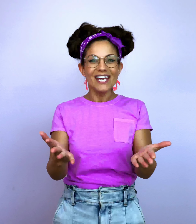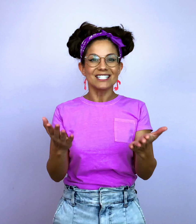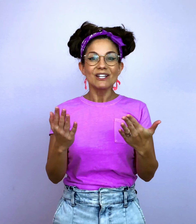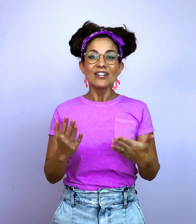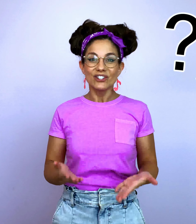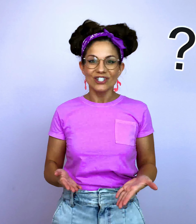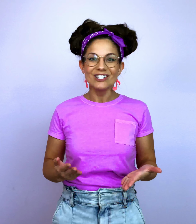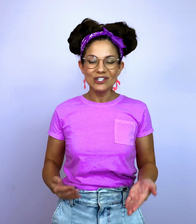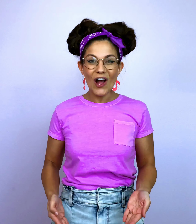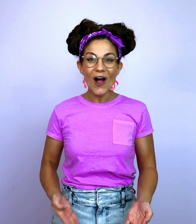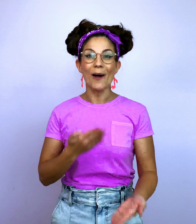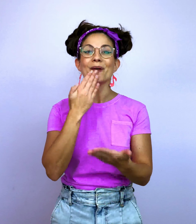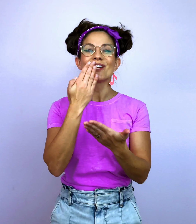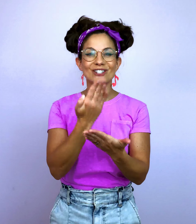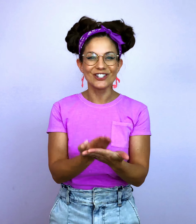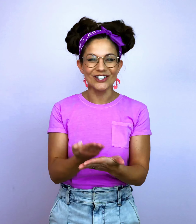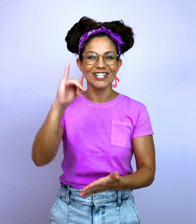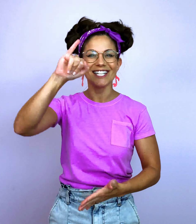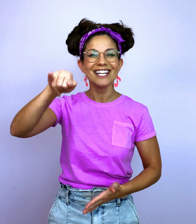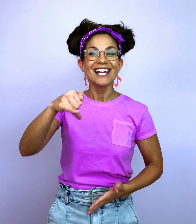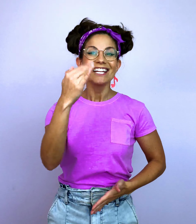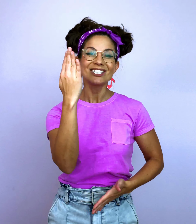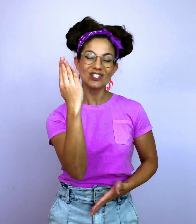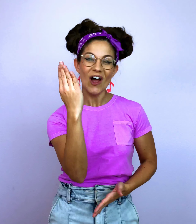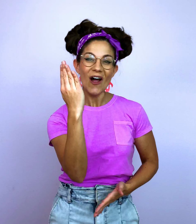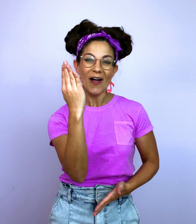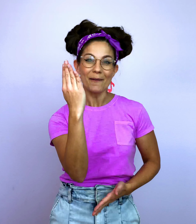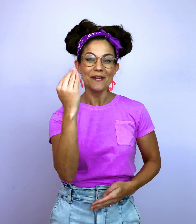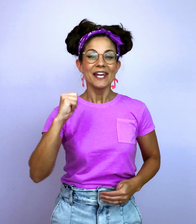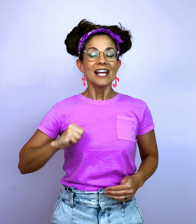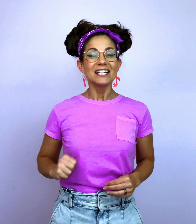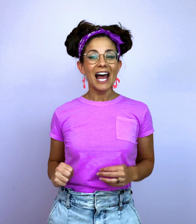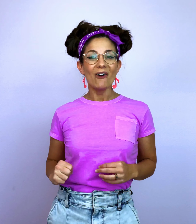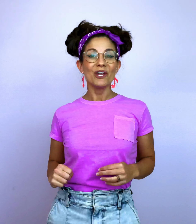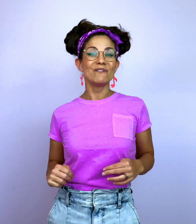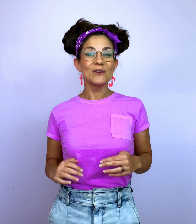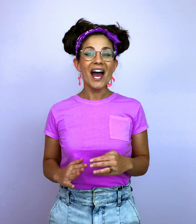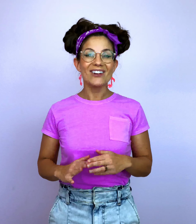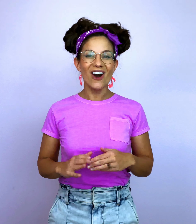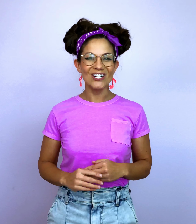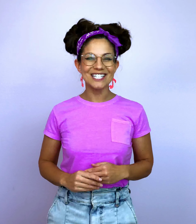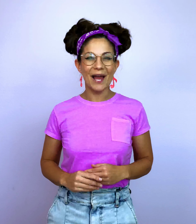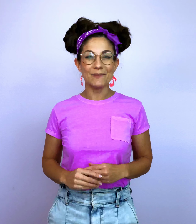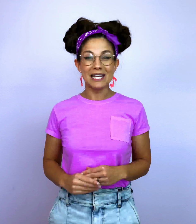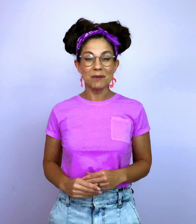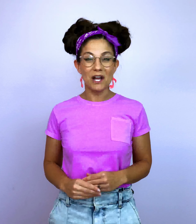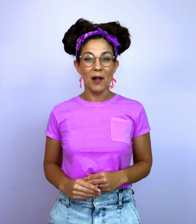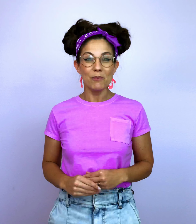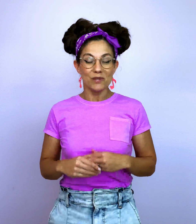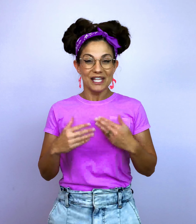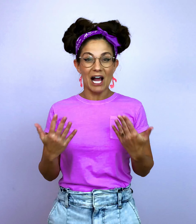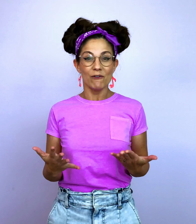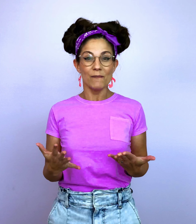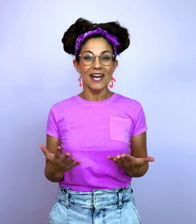Perfect! Good job! Good job! Now, if you had a hard time keeping up with the alphabet